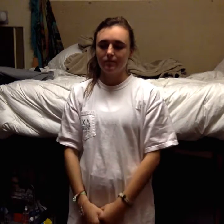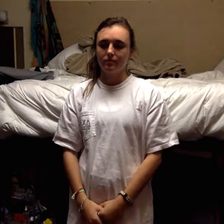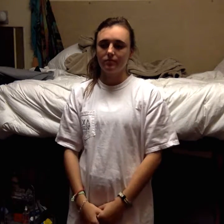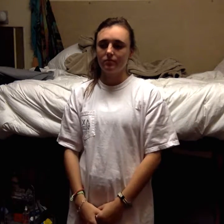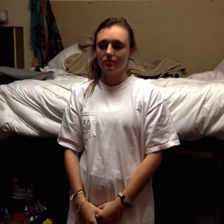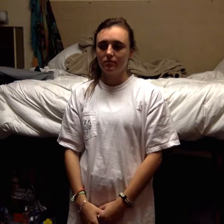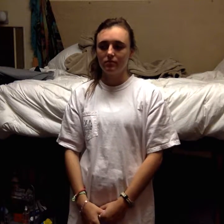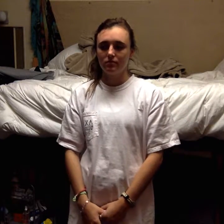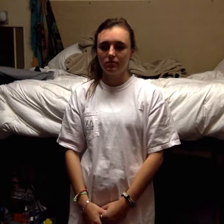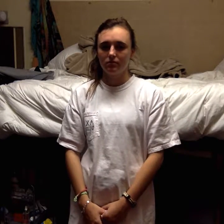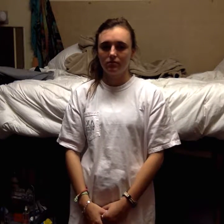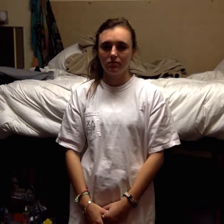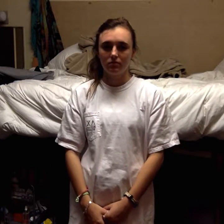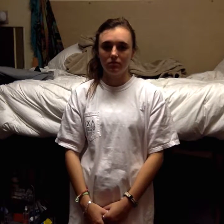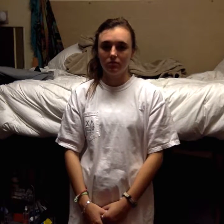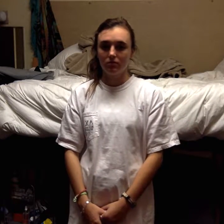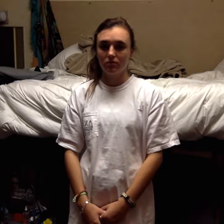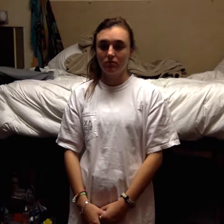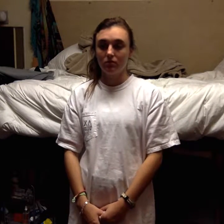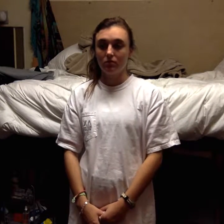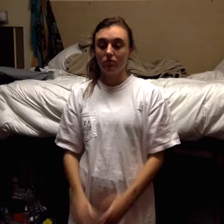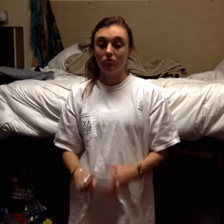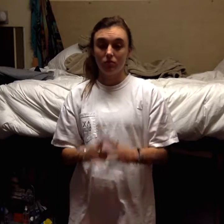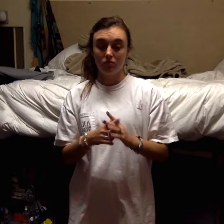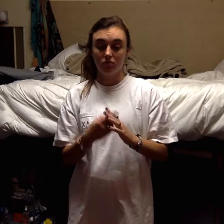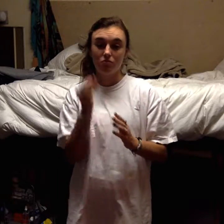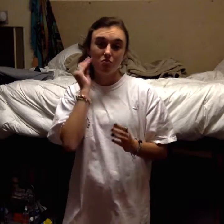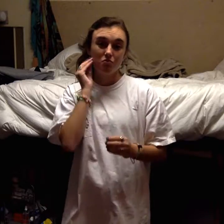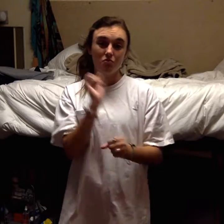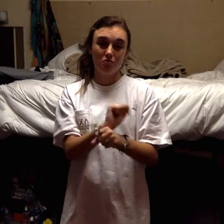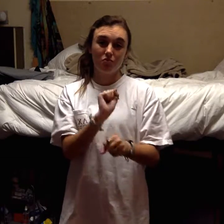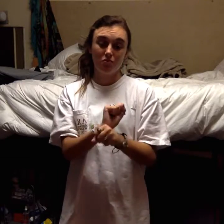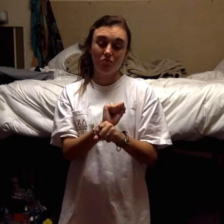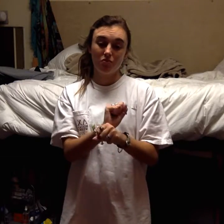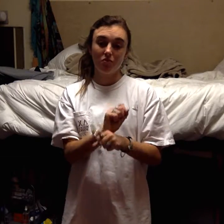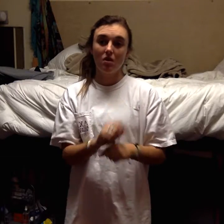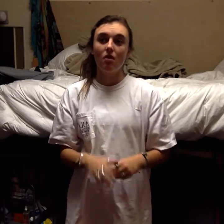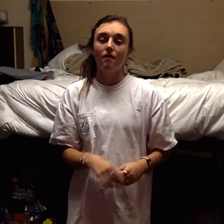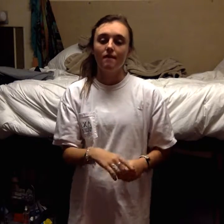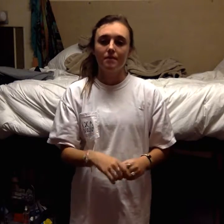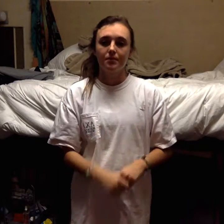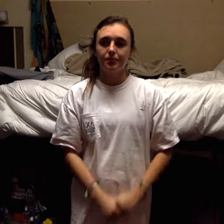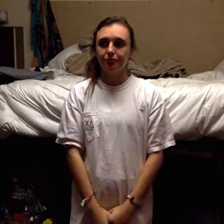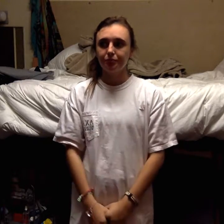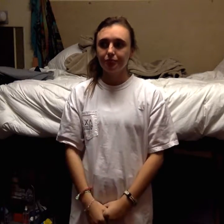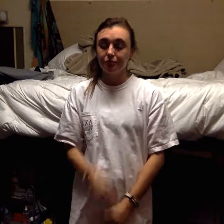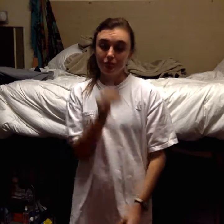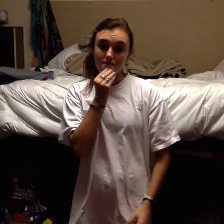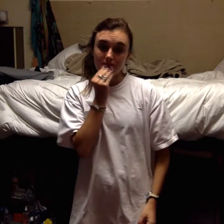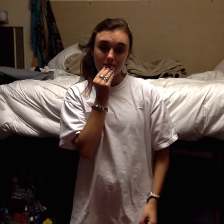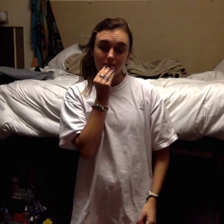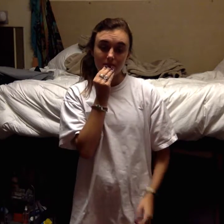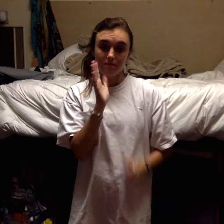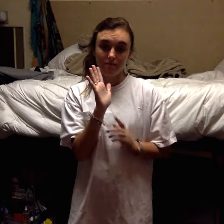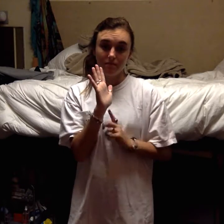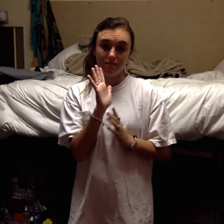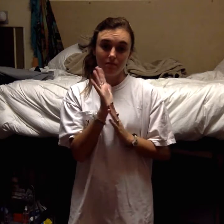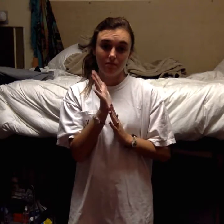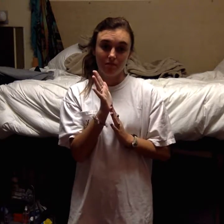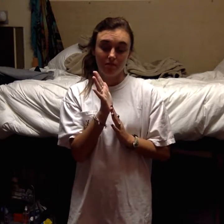working on your homework now, but when I take you to lunch in 5 minutes, I would like you to leave your triangle on your desk,